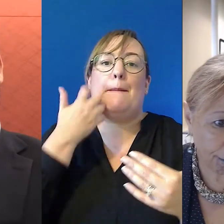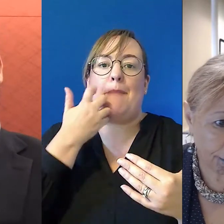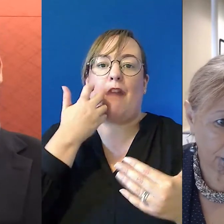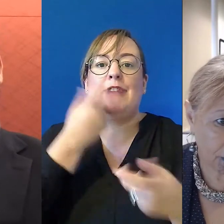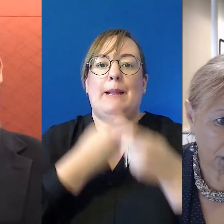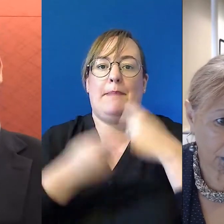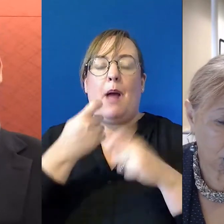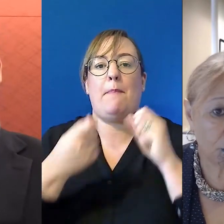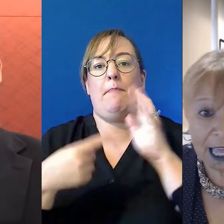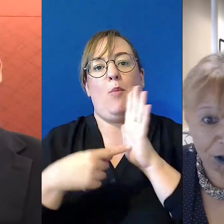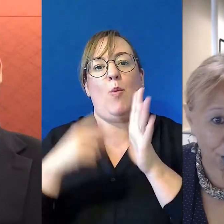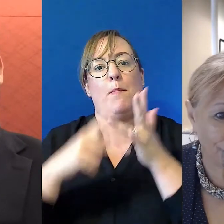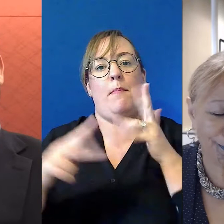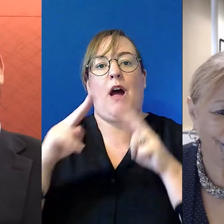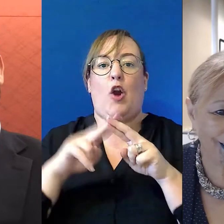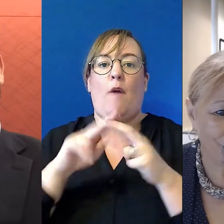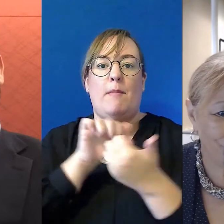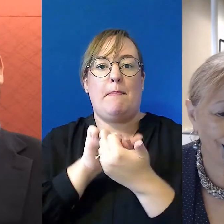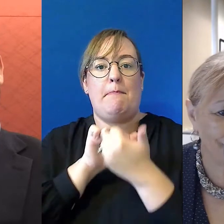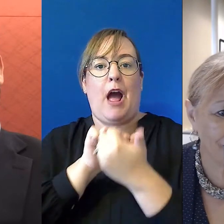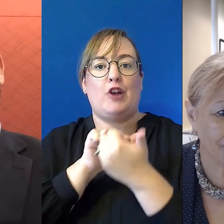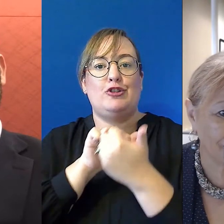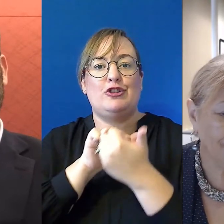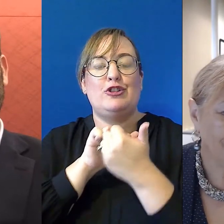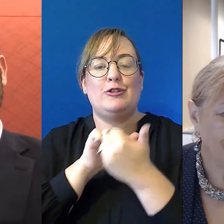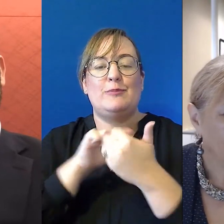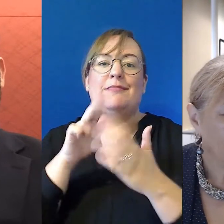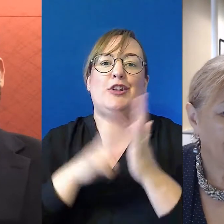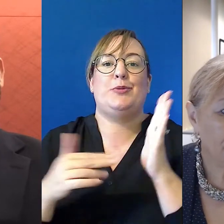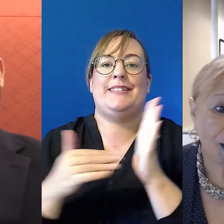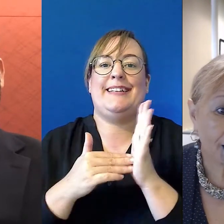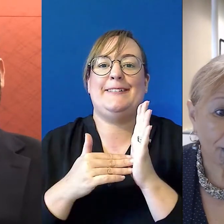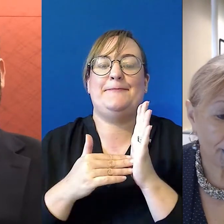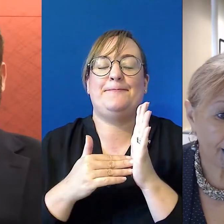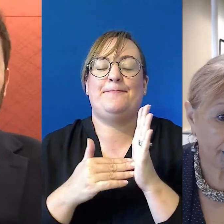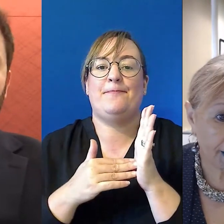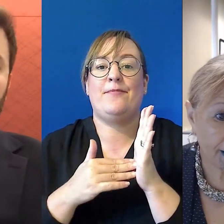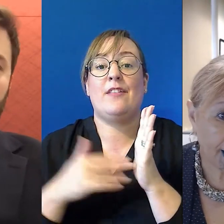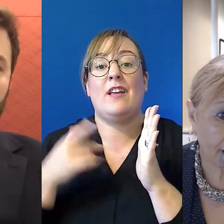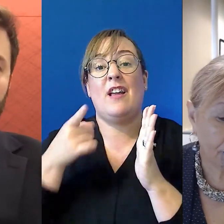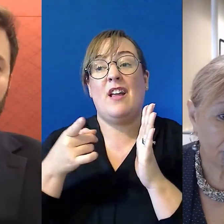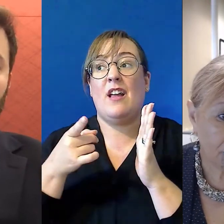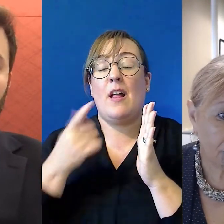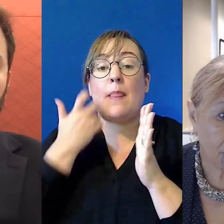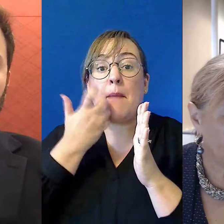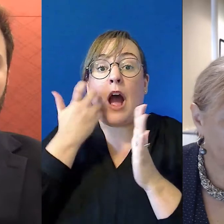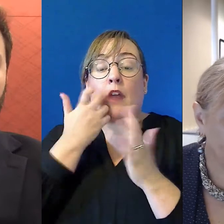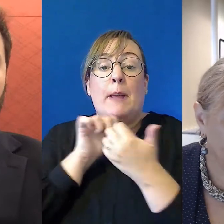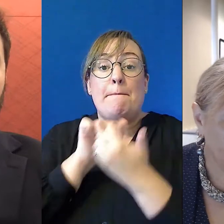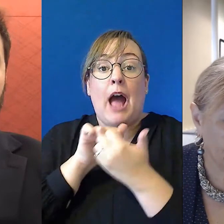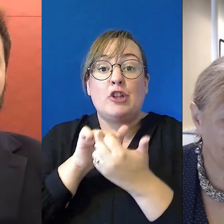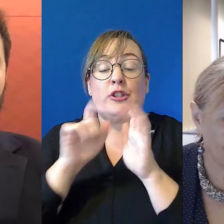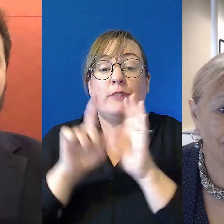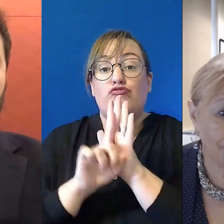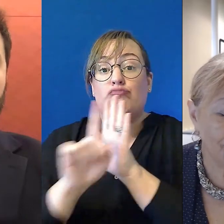of partnership in the New Zealand setting, because they represent Māori